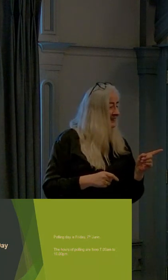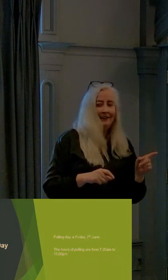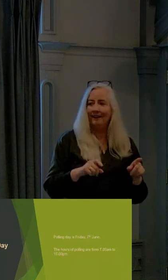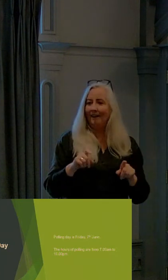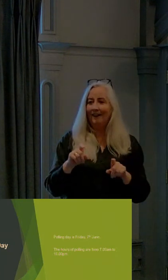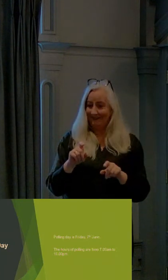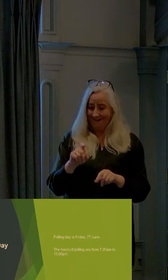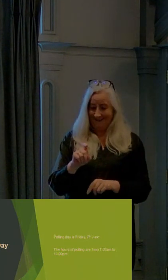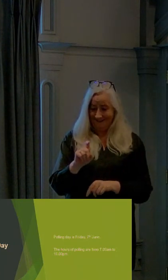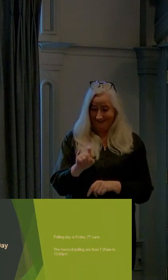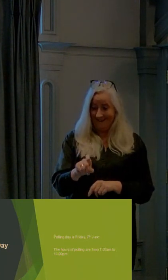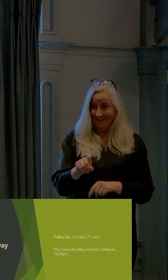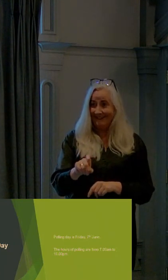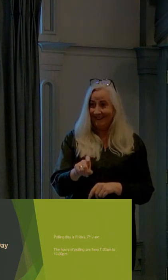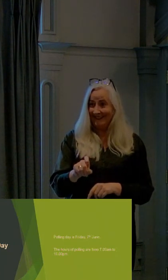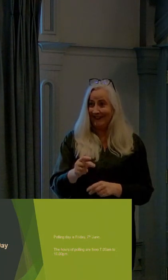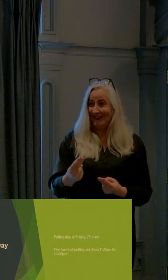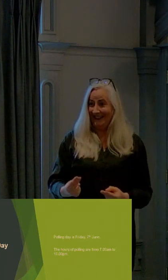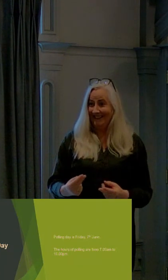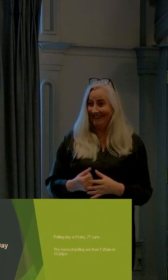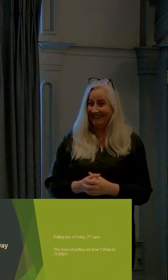Technology. Oh, yeah, sorry. Okay.